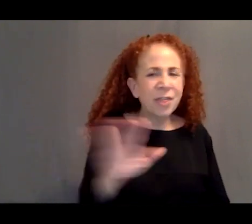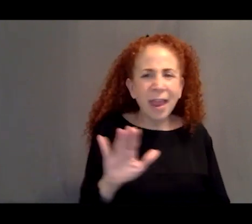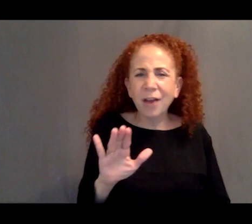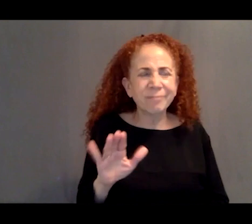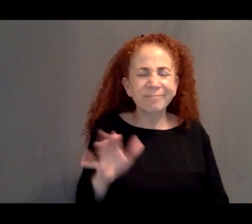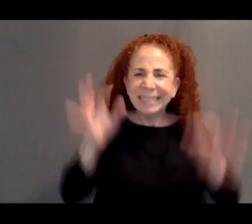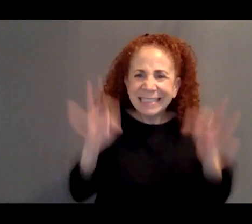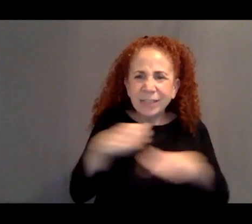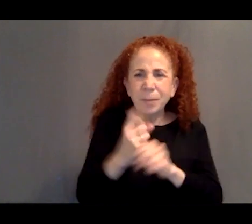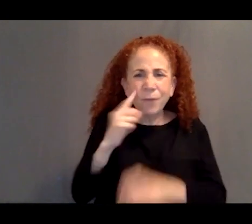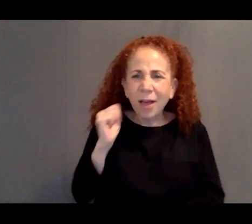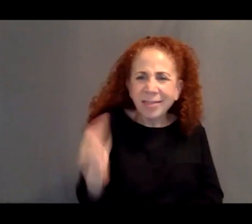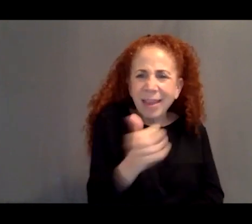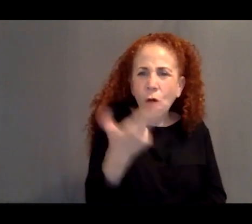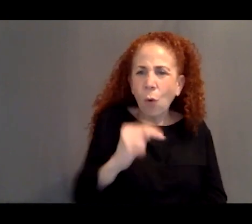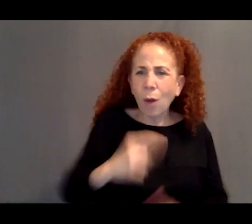agency